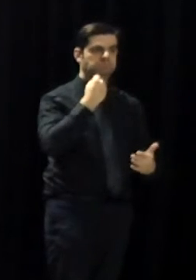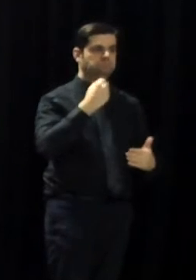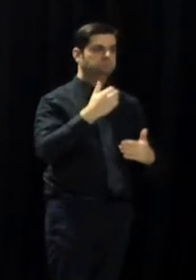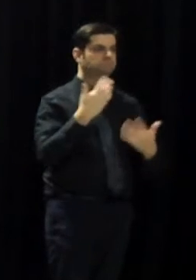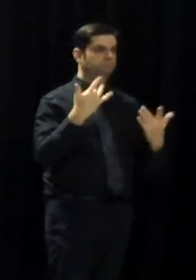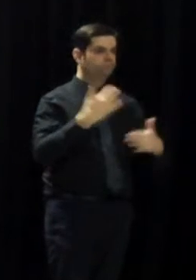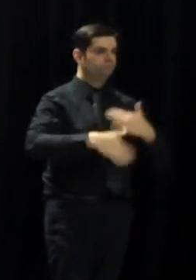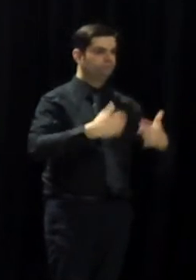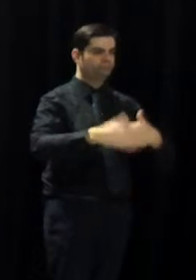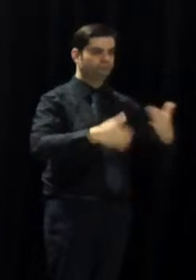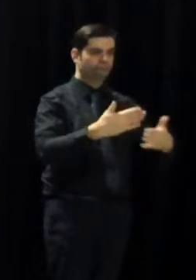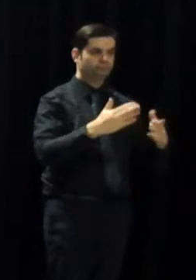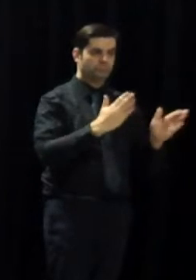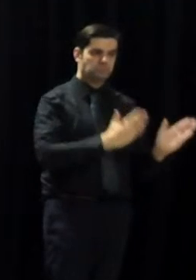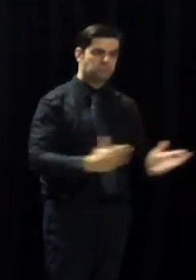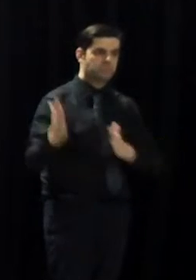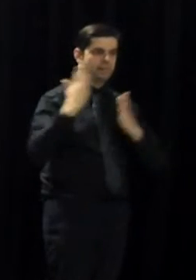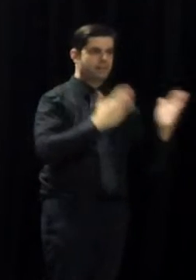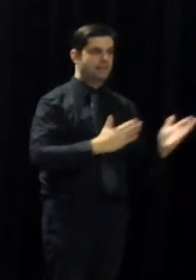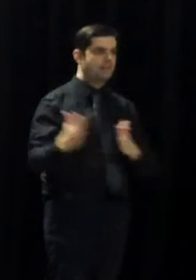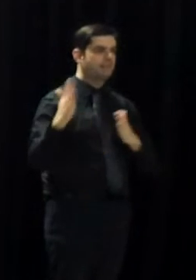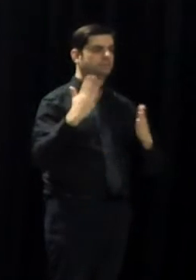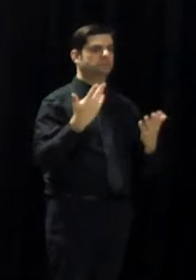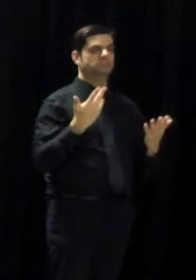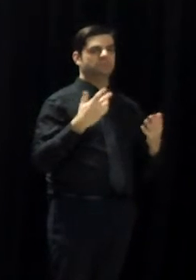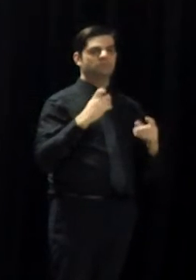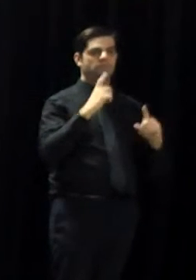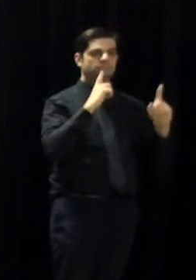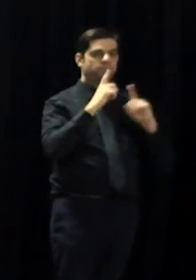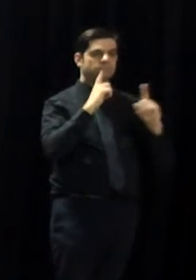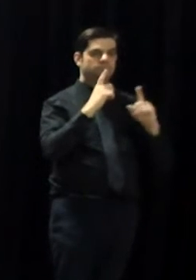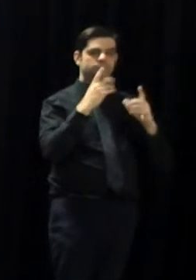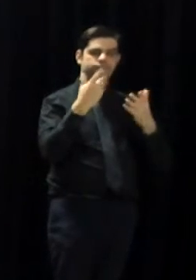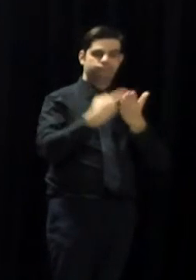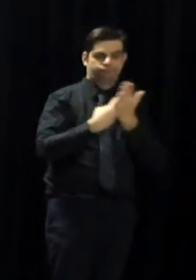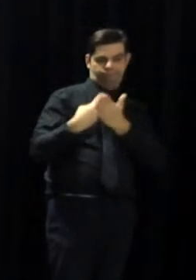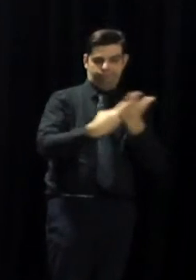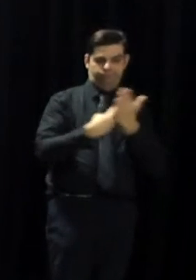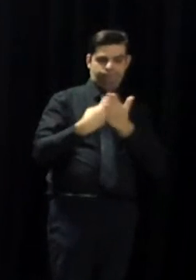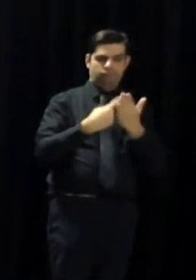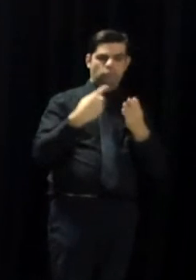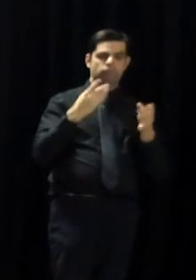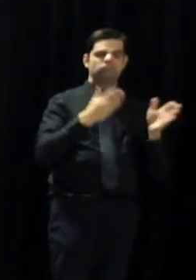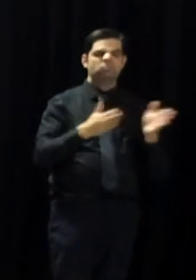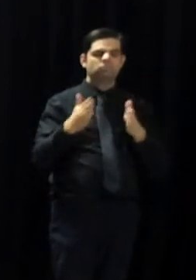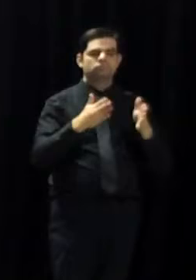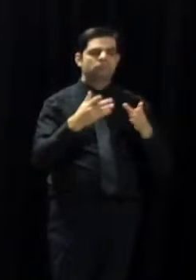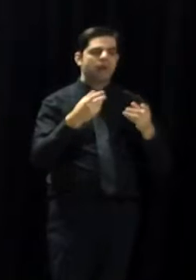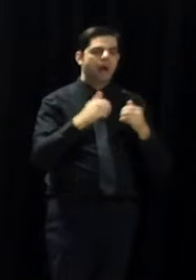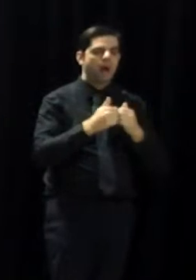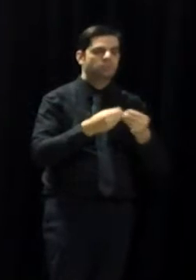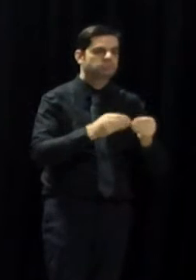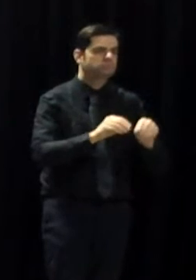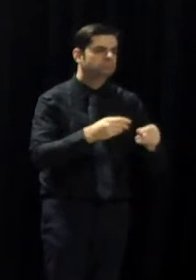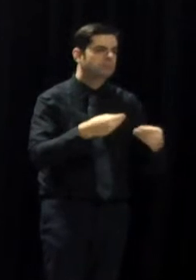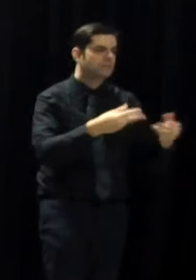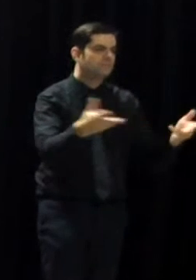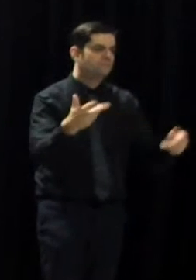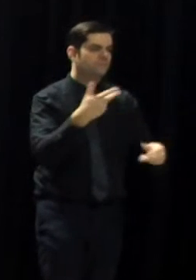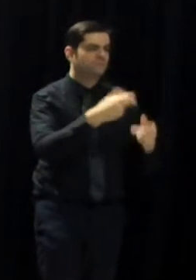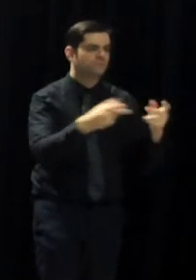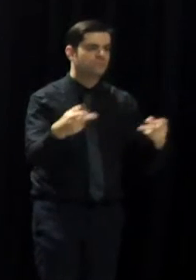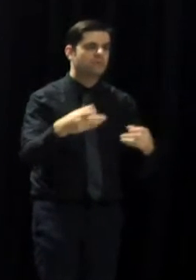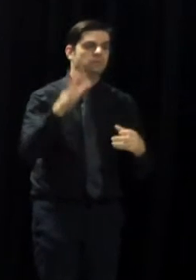strategy. It's going to be some of the work the state's going to have to do because to do a pre-registration